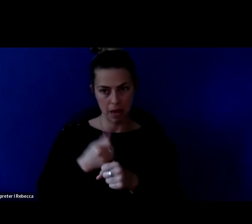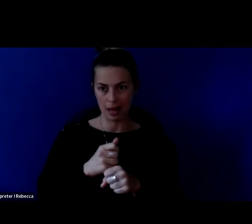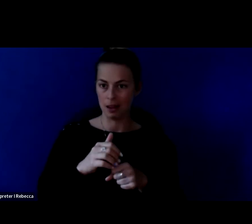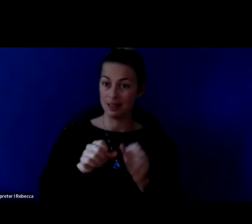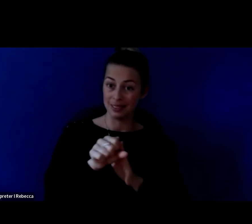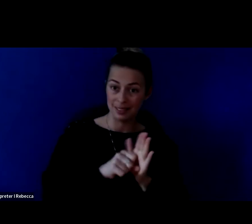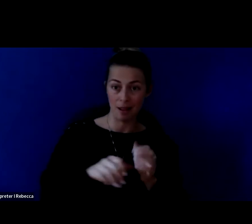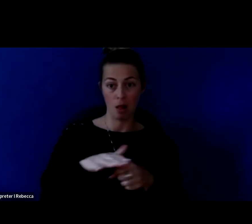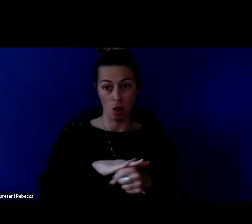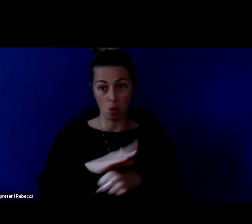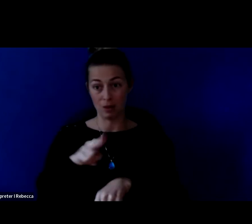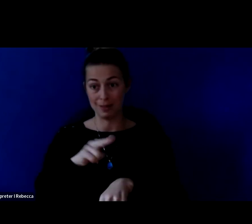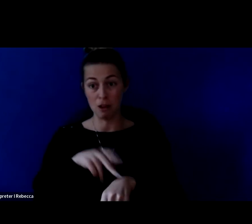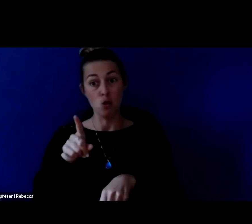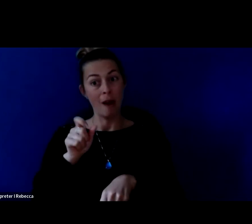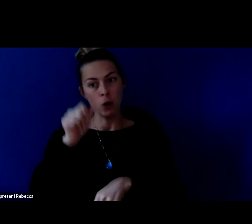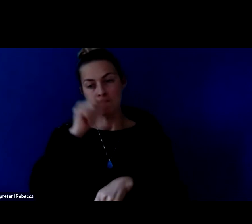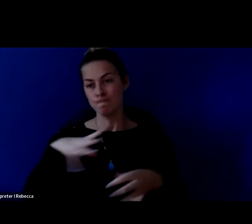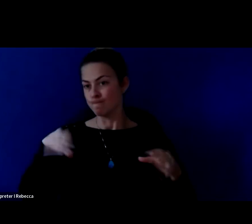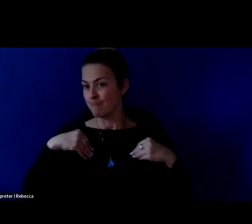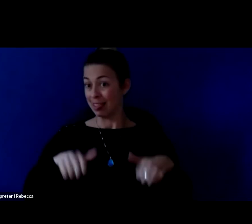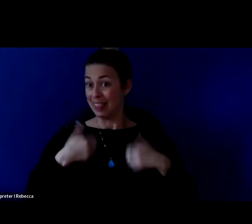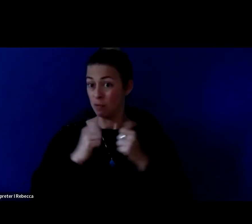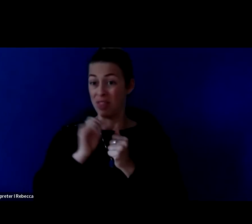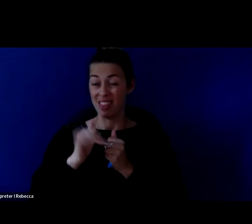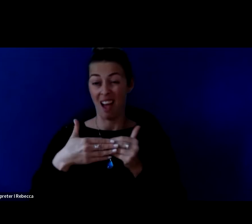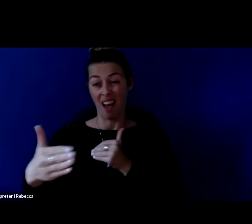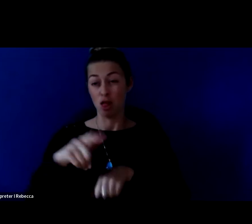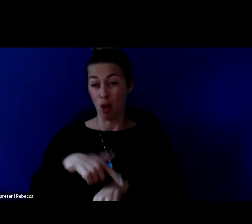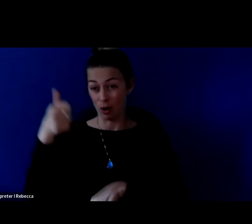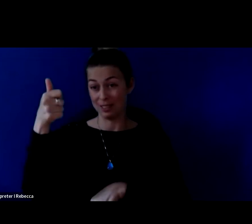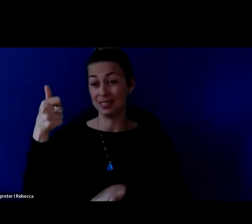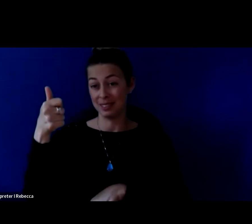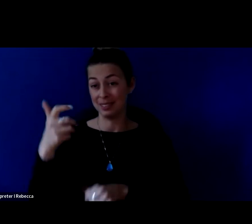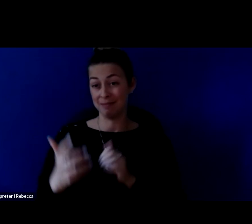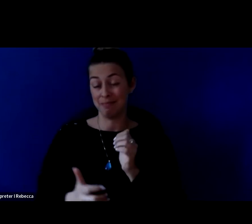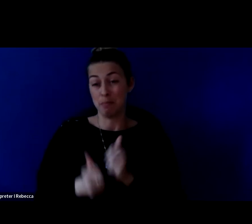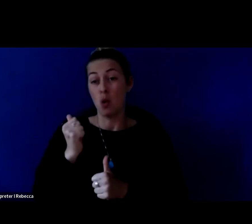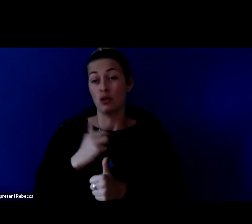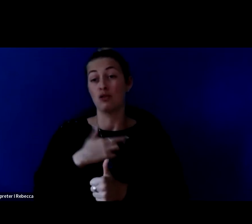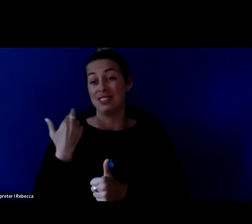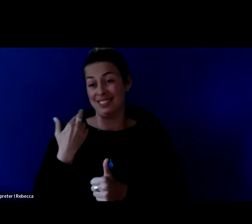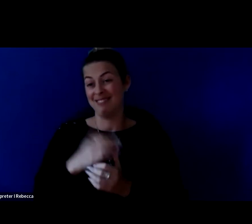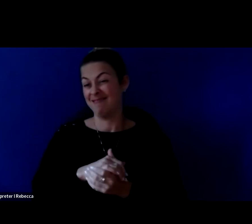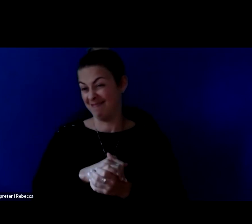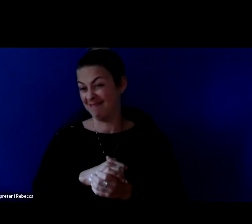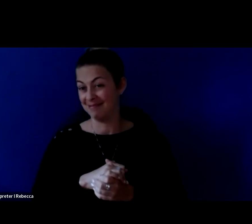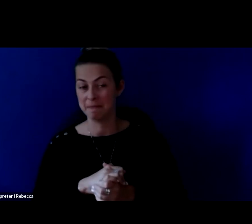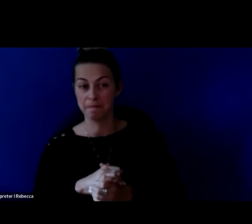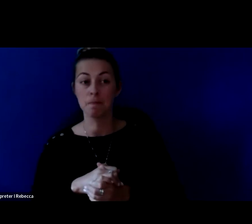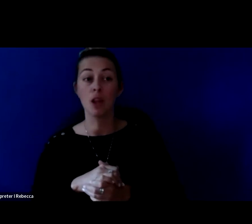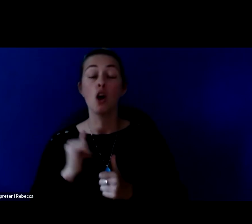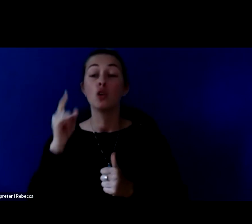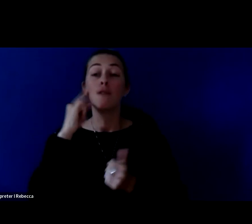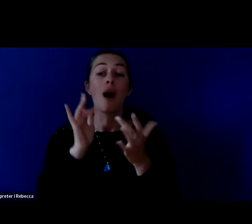were the ones living with it the longest. And so in many ways, you have the most at stake for what's going on. I'd also like to say something to our